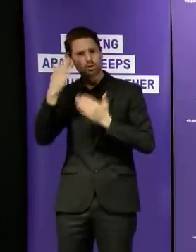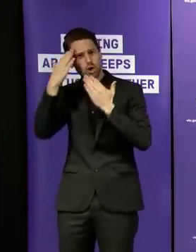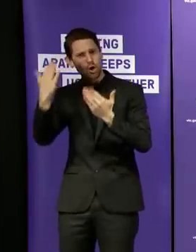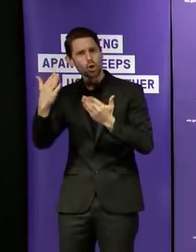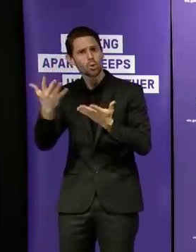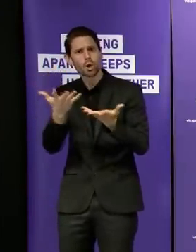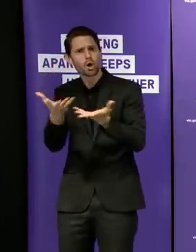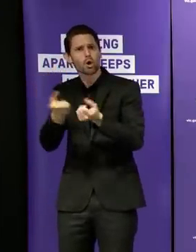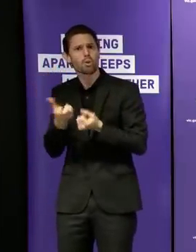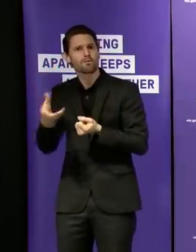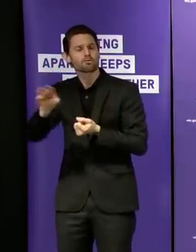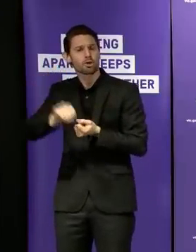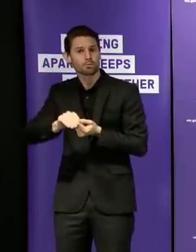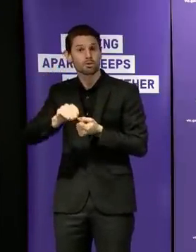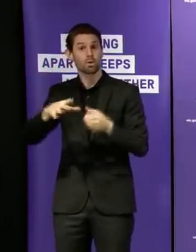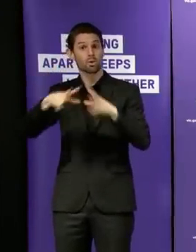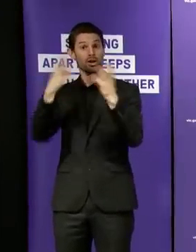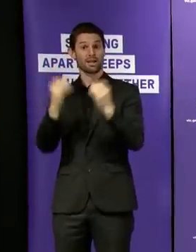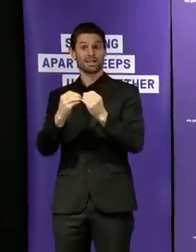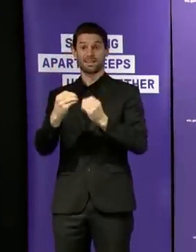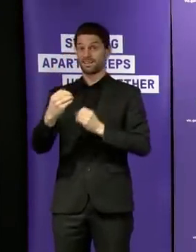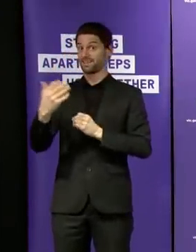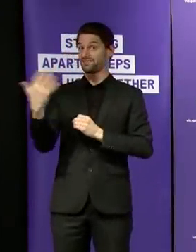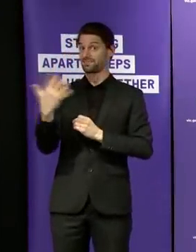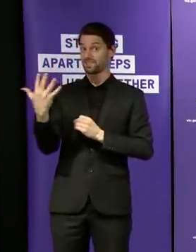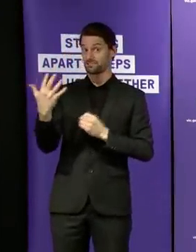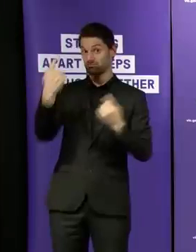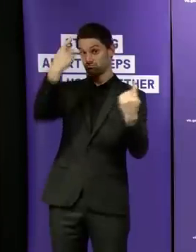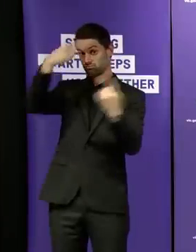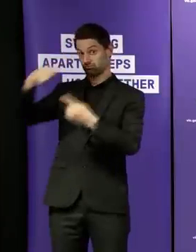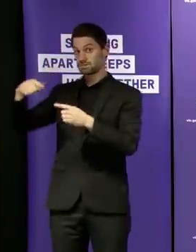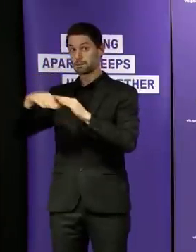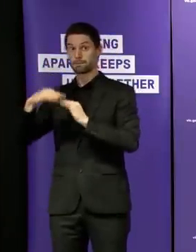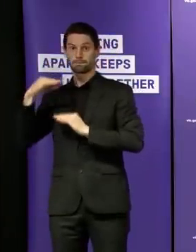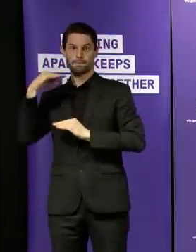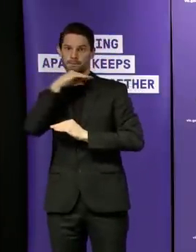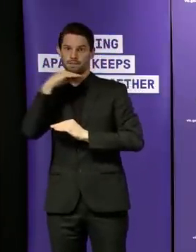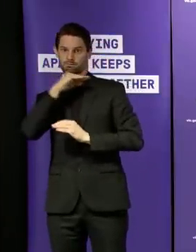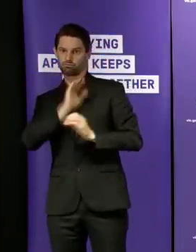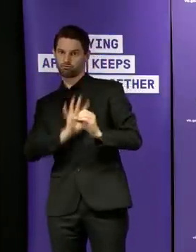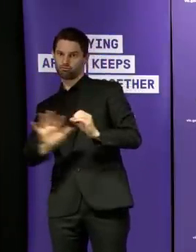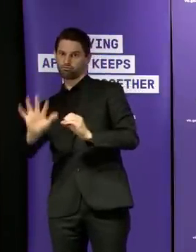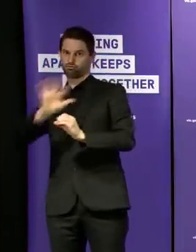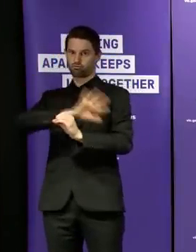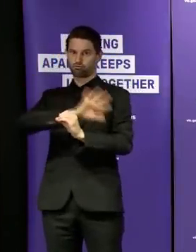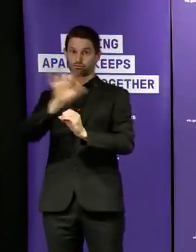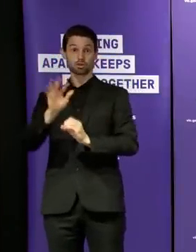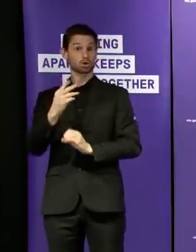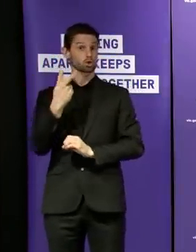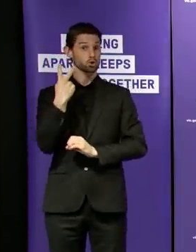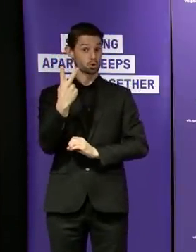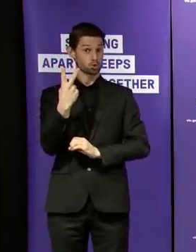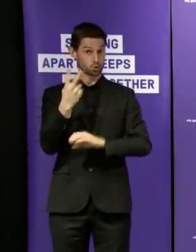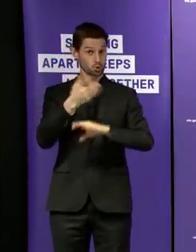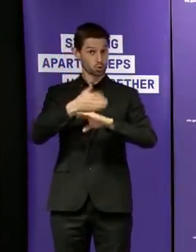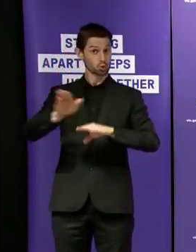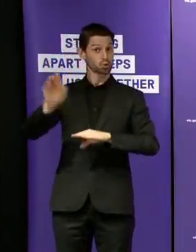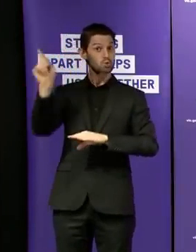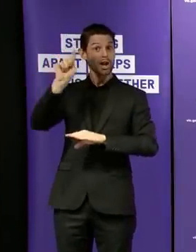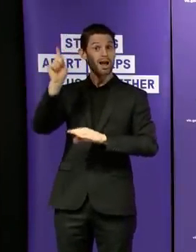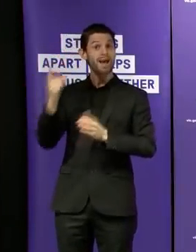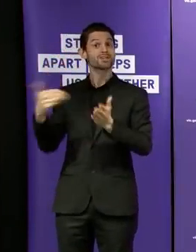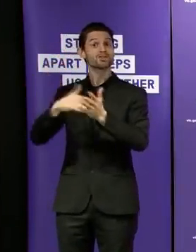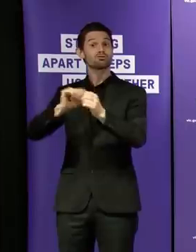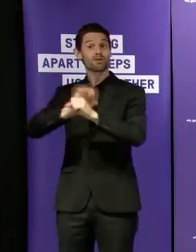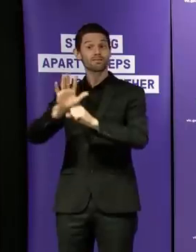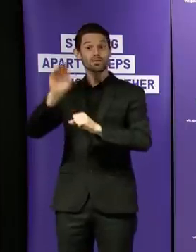of October, there are 15, all in Metro Melbourne. None of the 2 cases today are from regional Victoria,